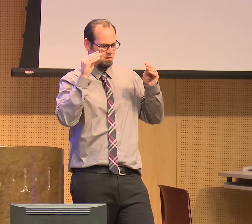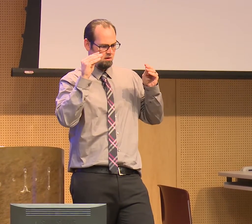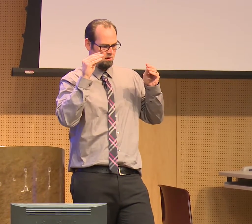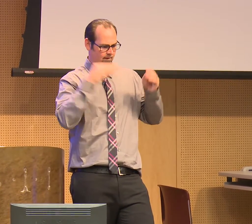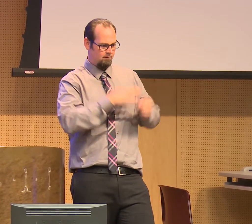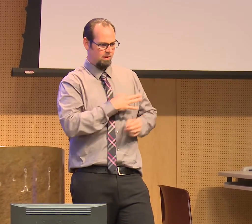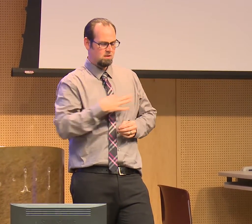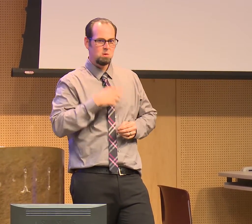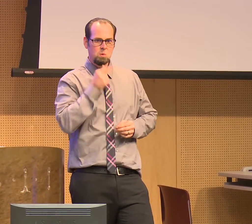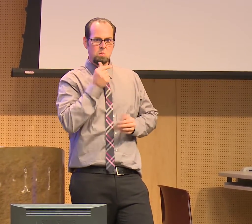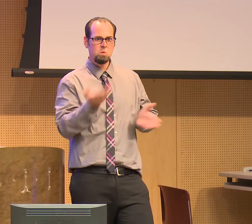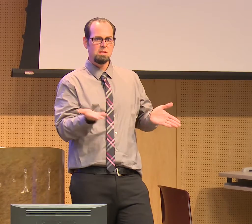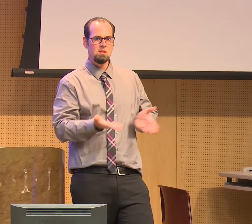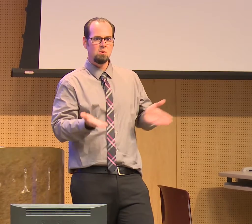Another teacher here,